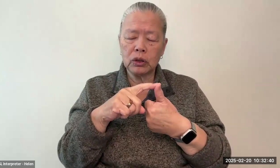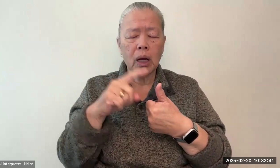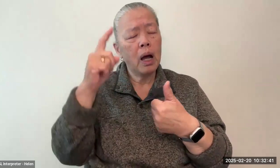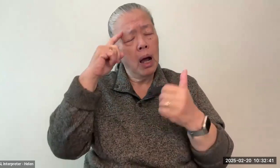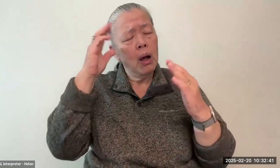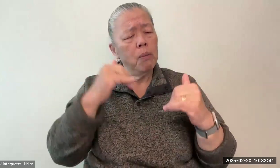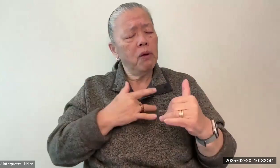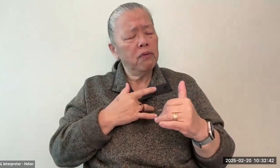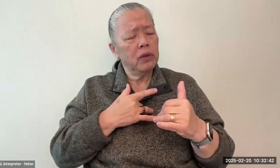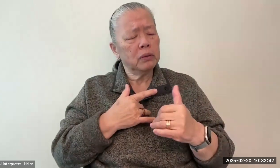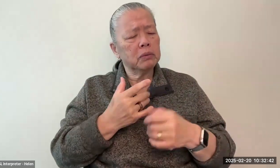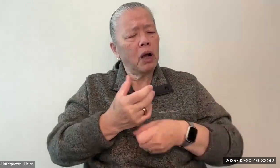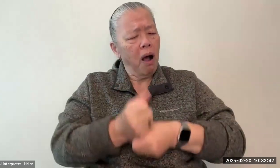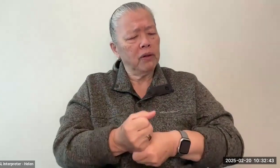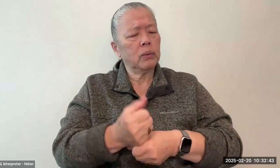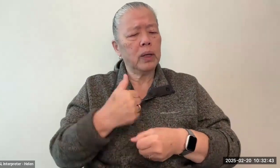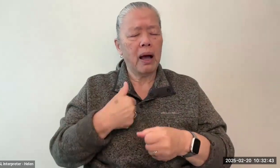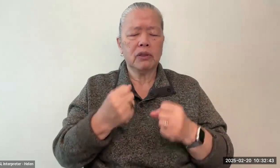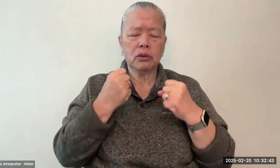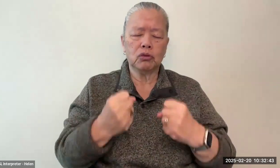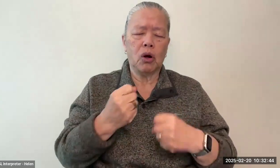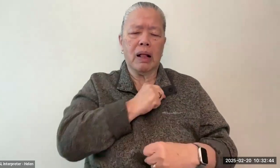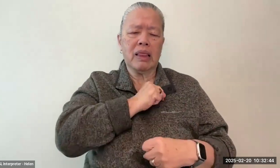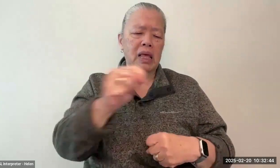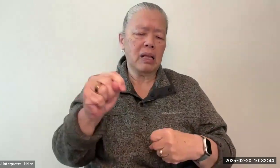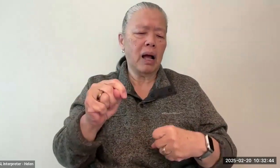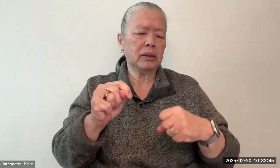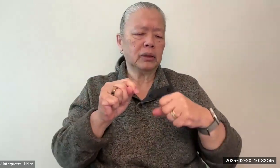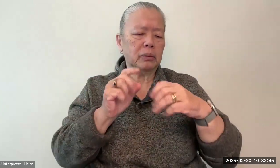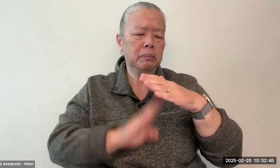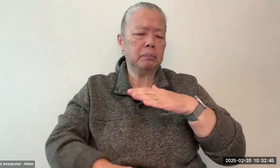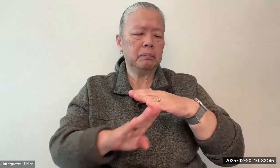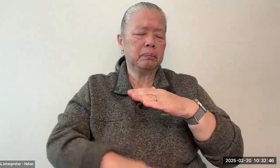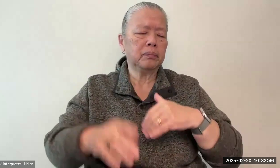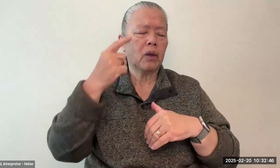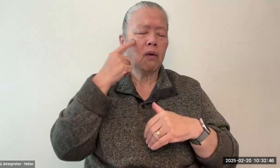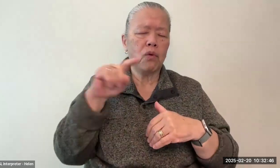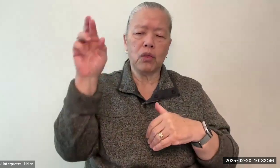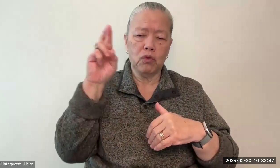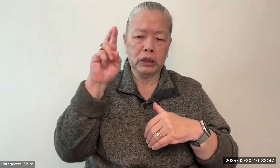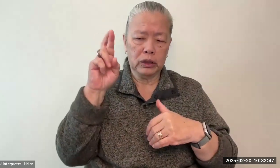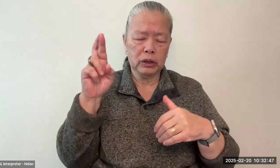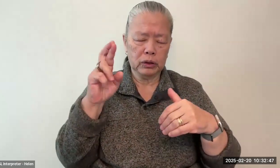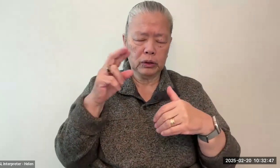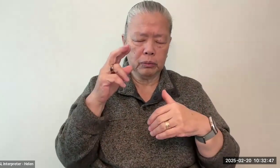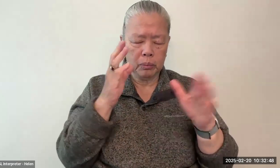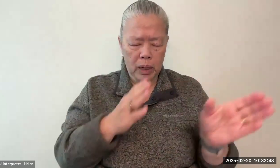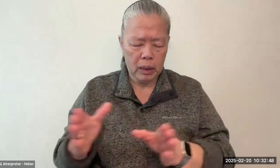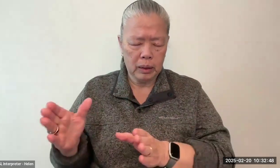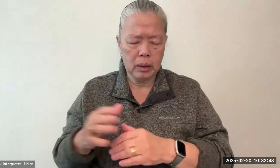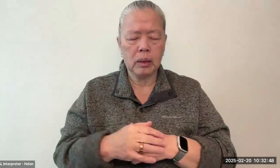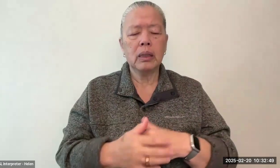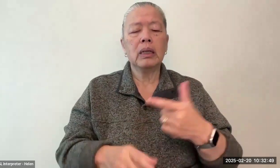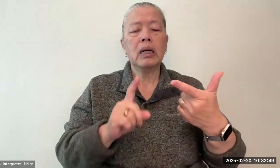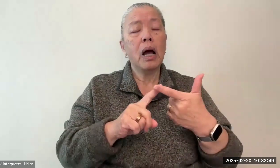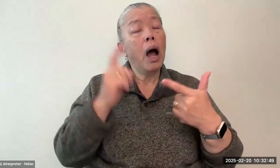strong theological basis behind the worldwide regionalization legislation. Second, I hope you walk away